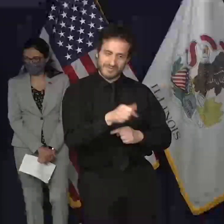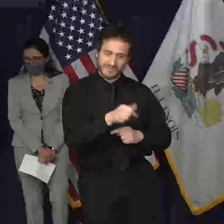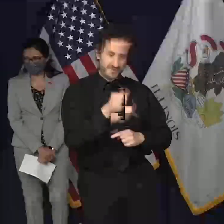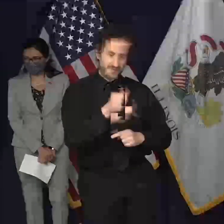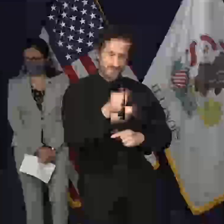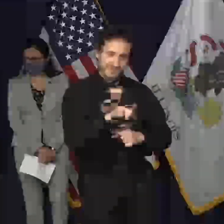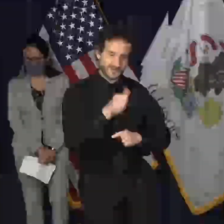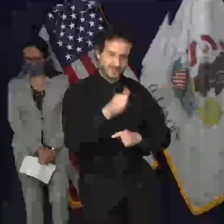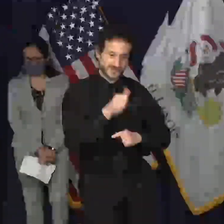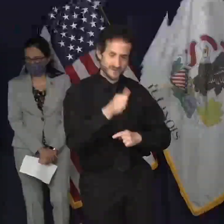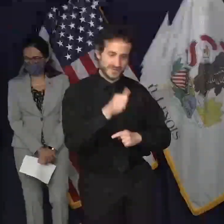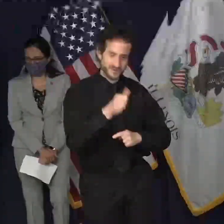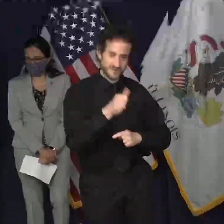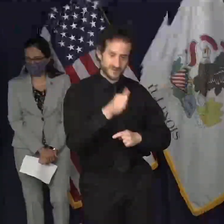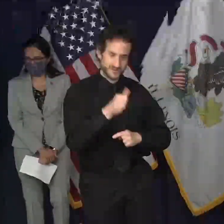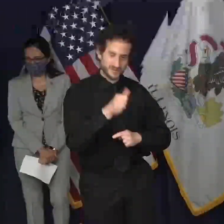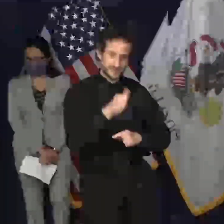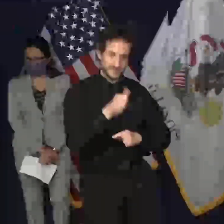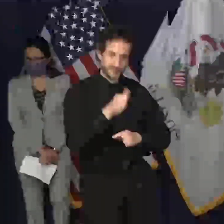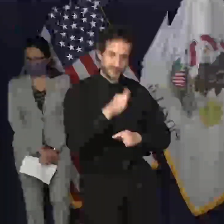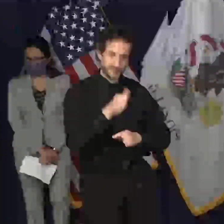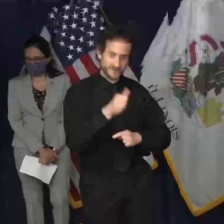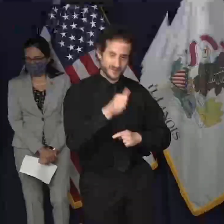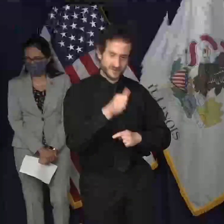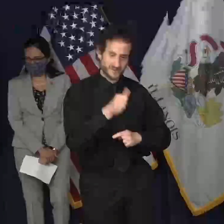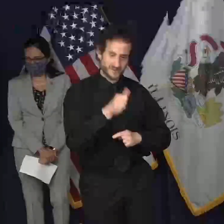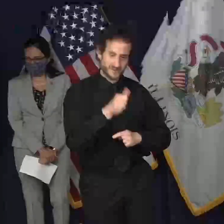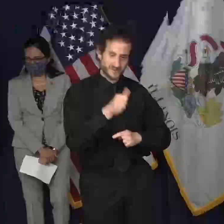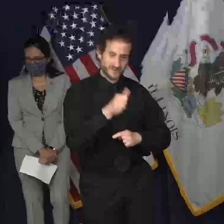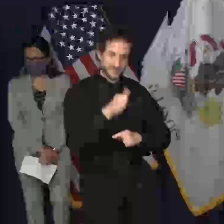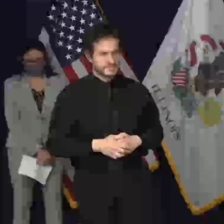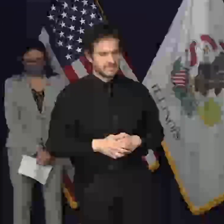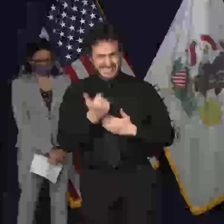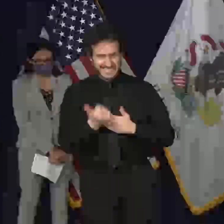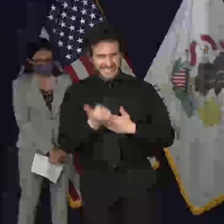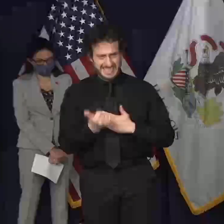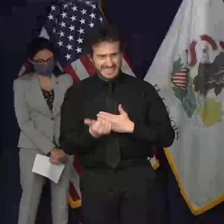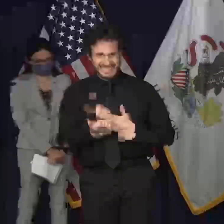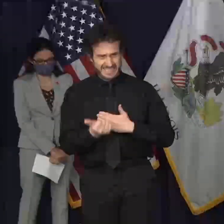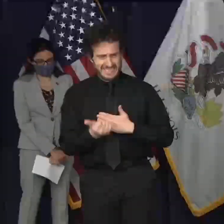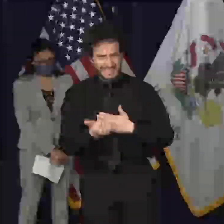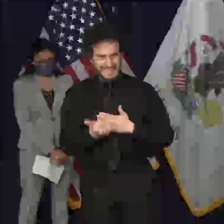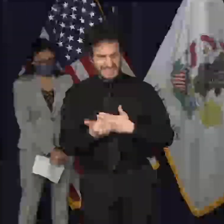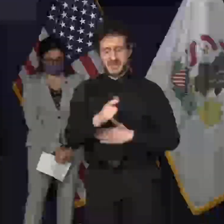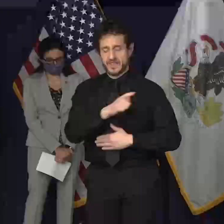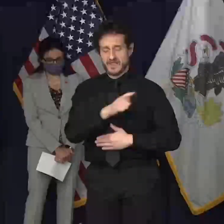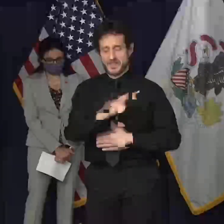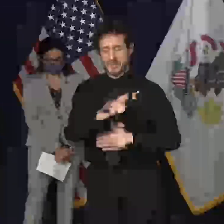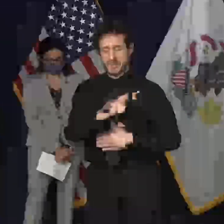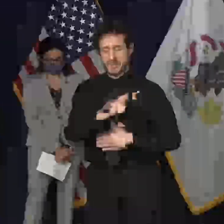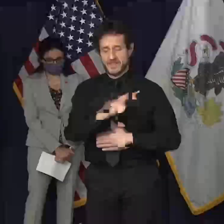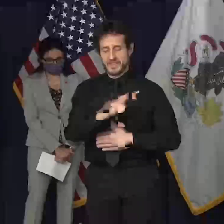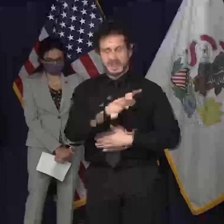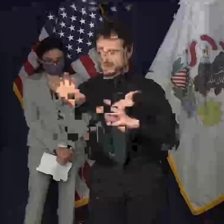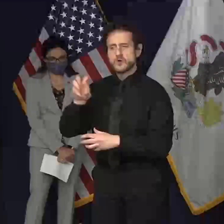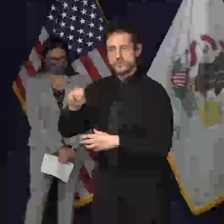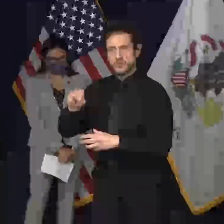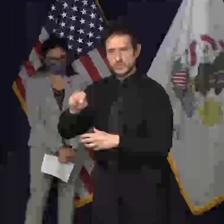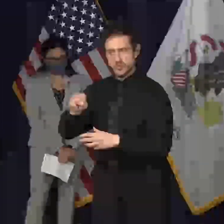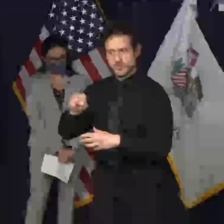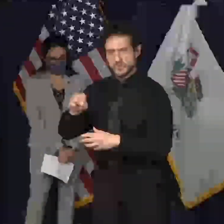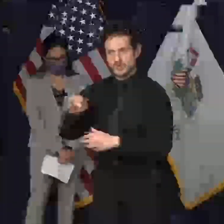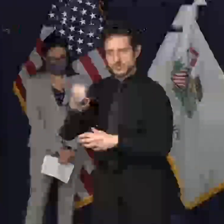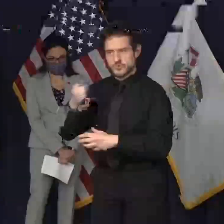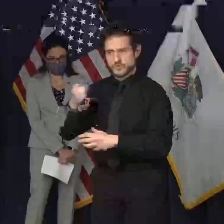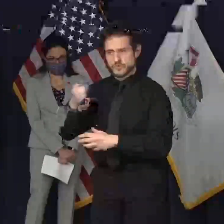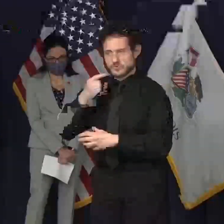you still might get cut off, so don't get excited. So this morning, you're well aware, I'm sure, House Republicans held a press conference. They are calling on a couple of things. One, they want the